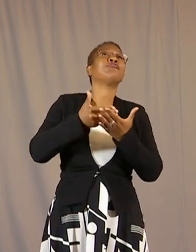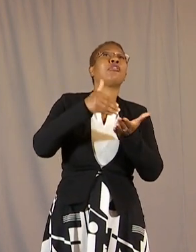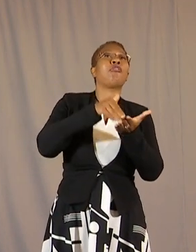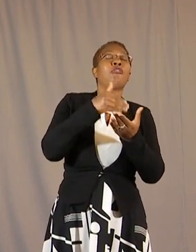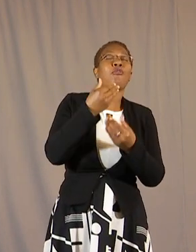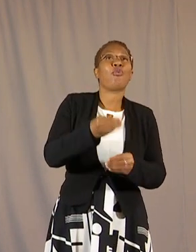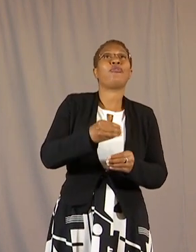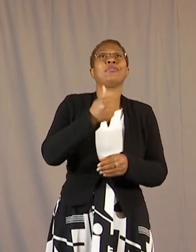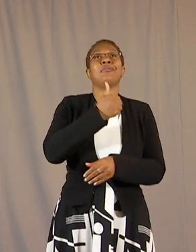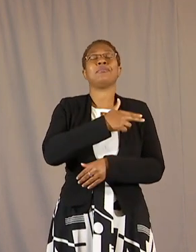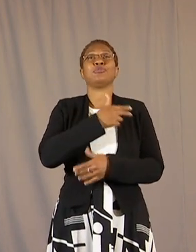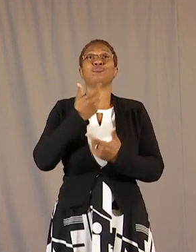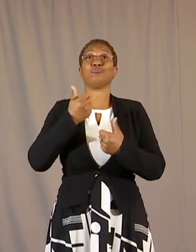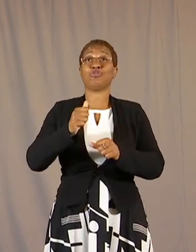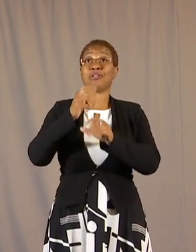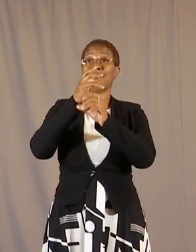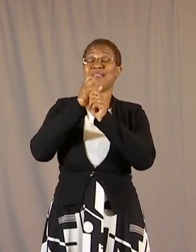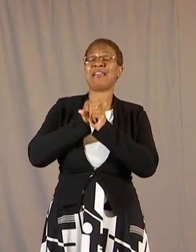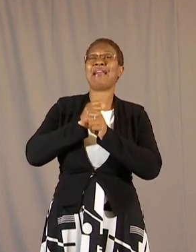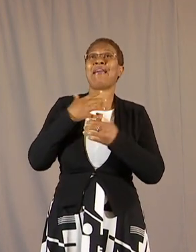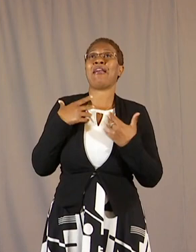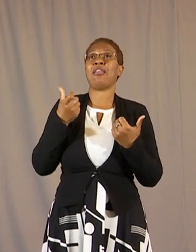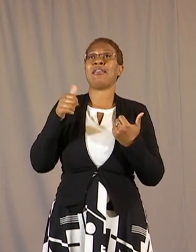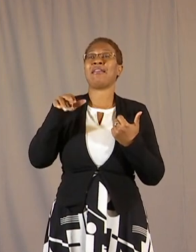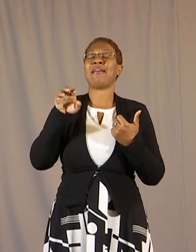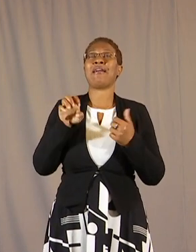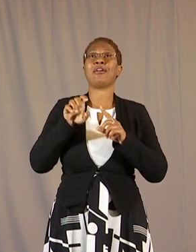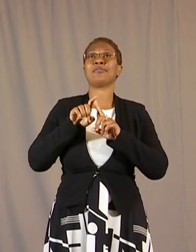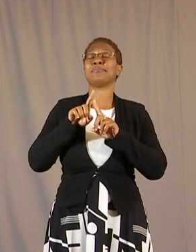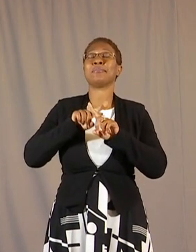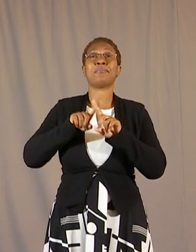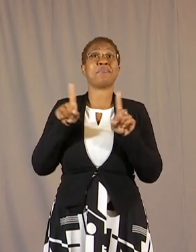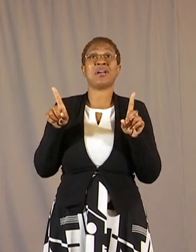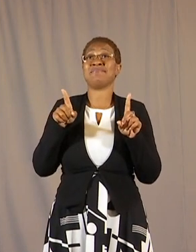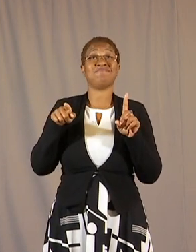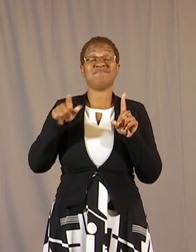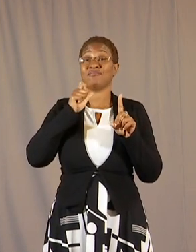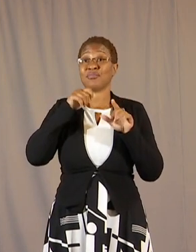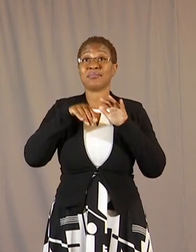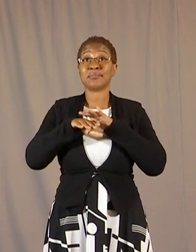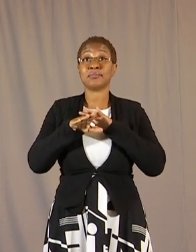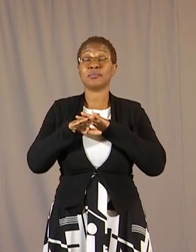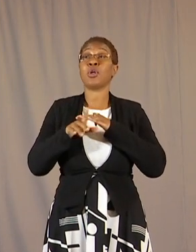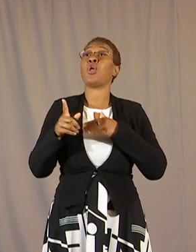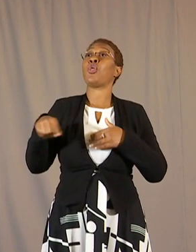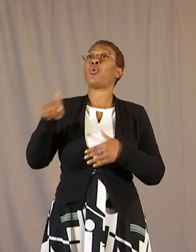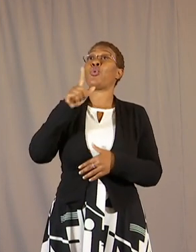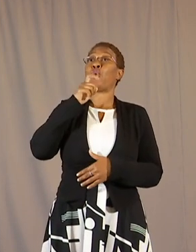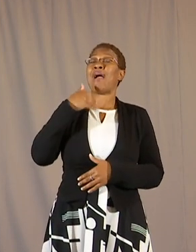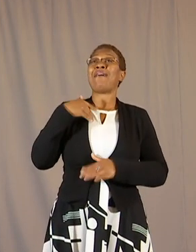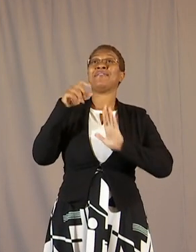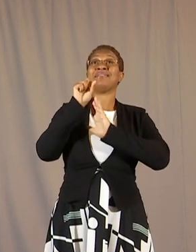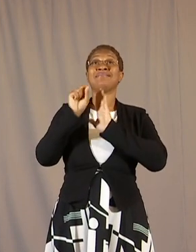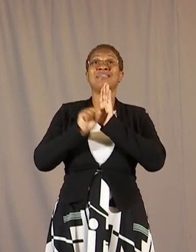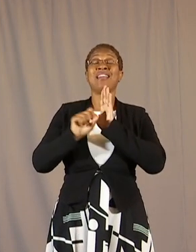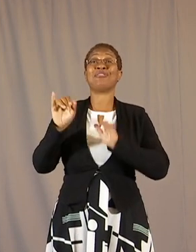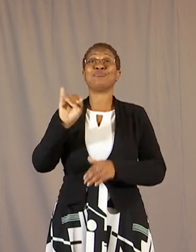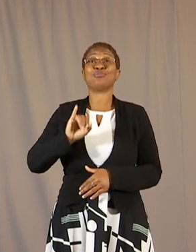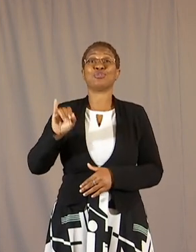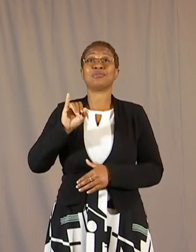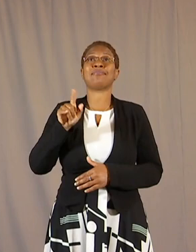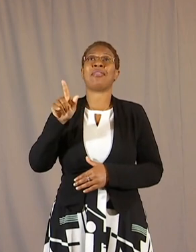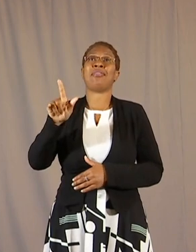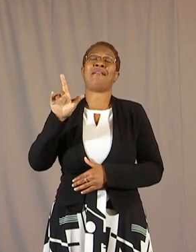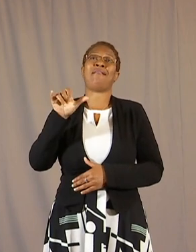folks who are on Medicaid or in Medicare often get a different level of quality service when they go. So those kinds of